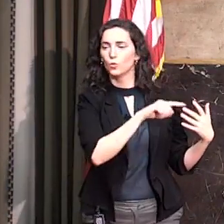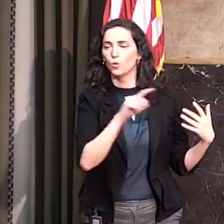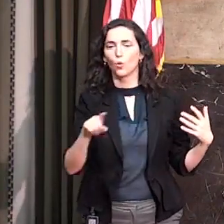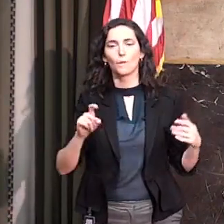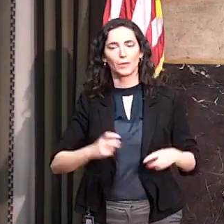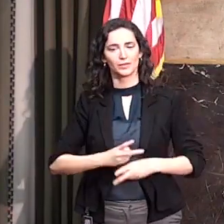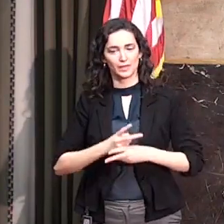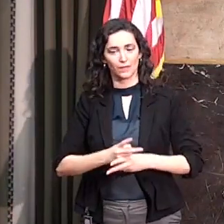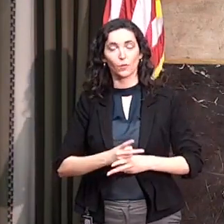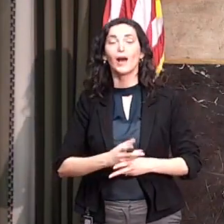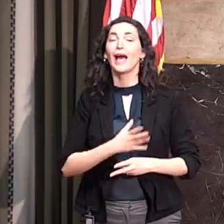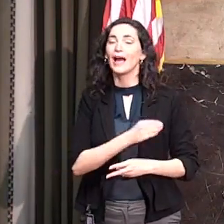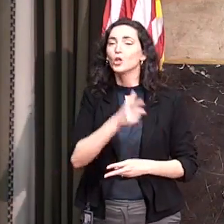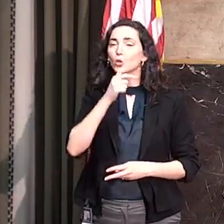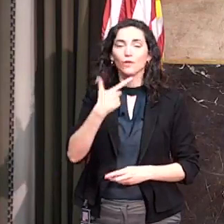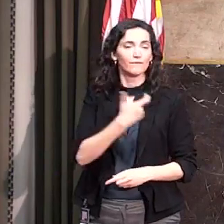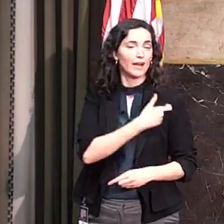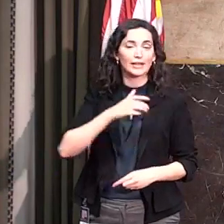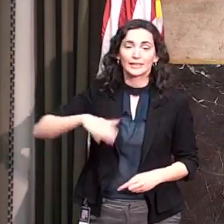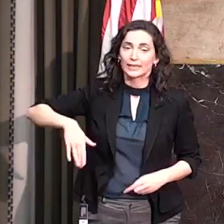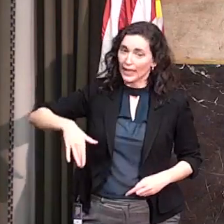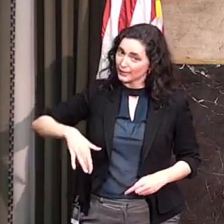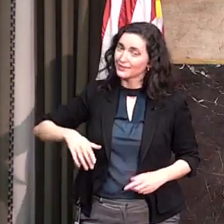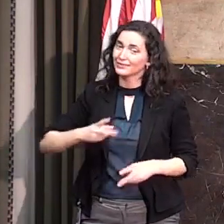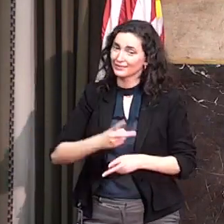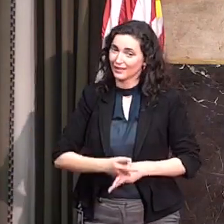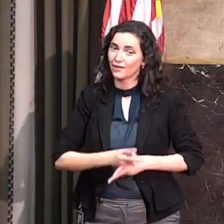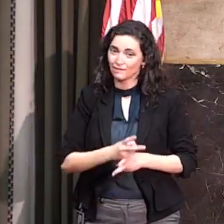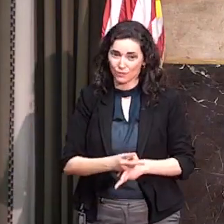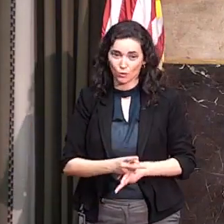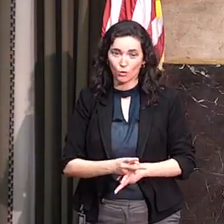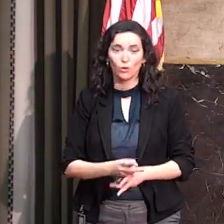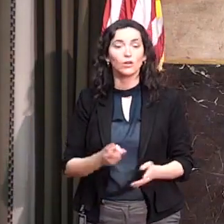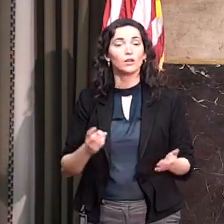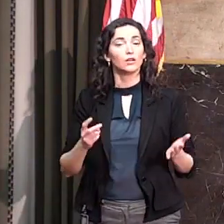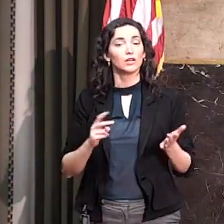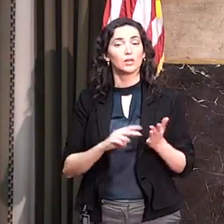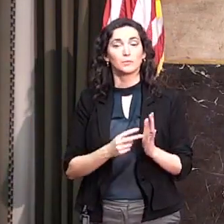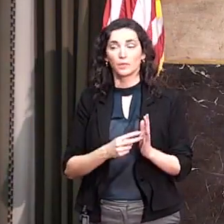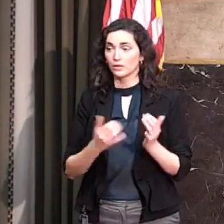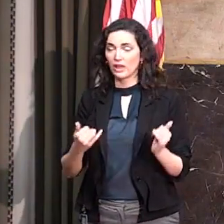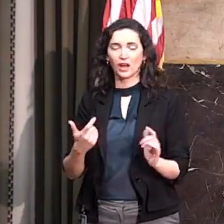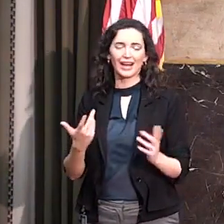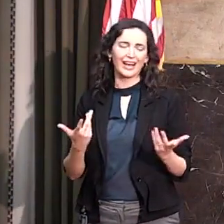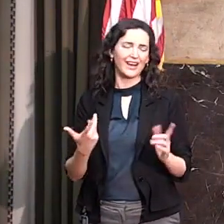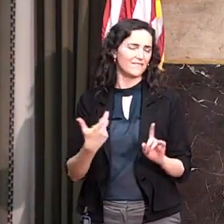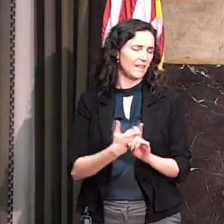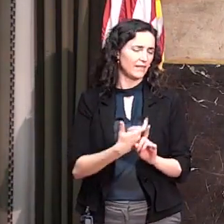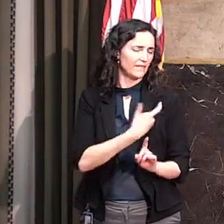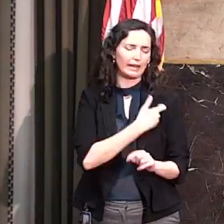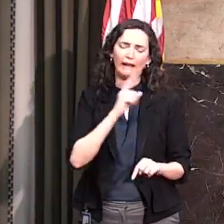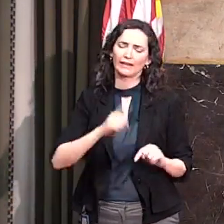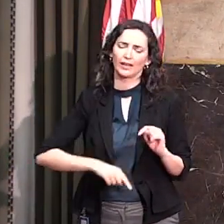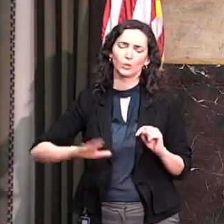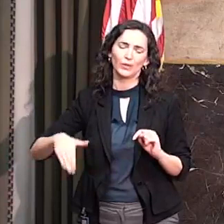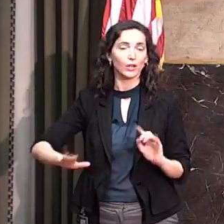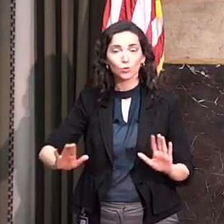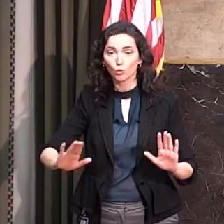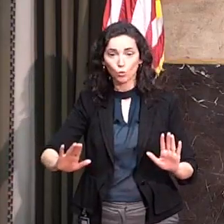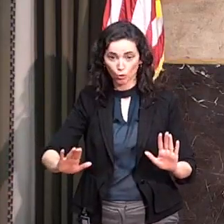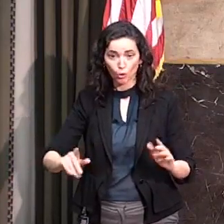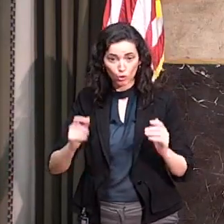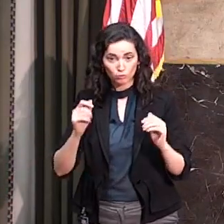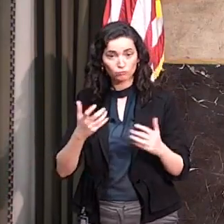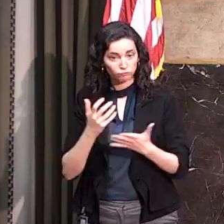true for those who are unvaccinated. So it is not too late for people to get vaccinated. And if you are eligible for